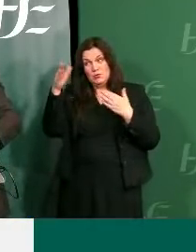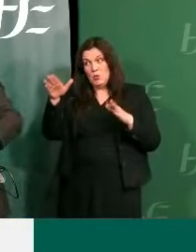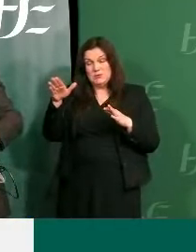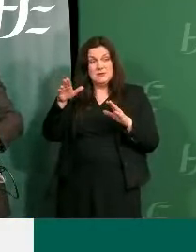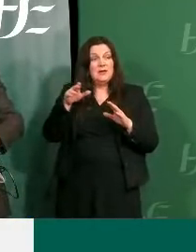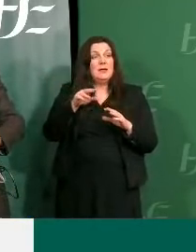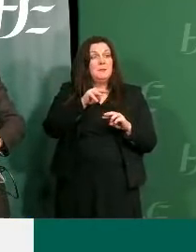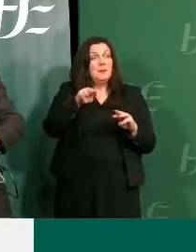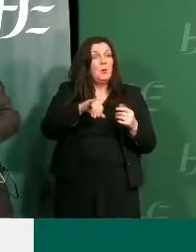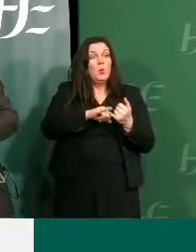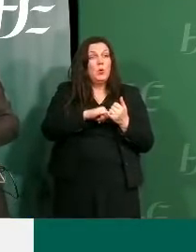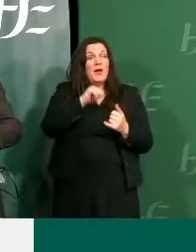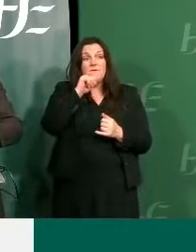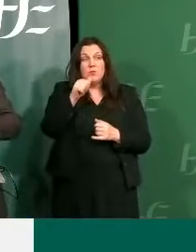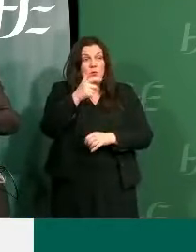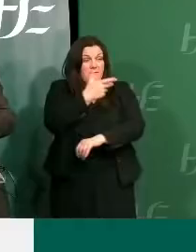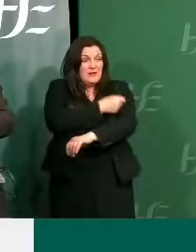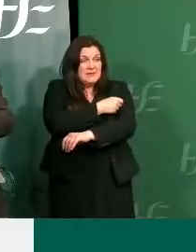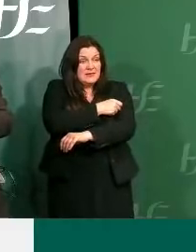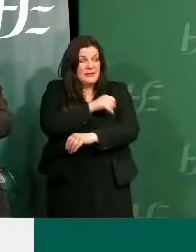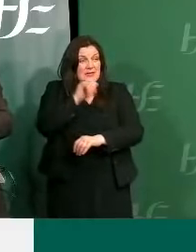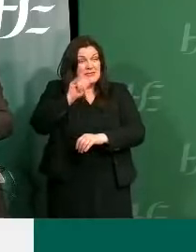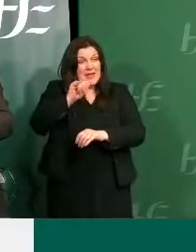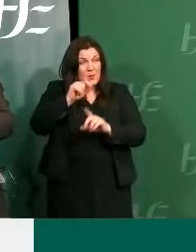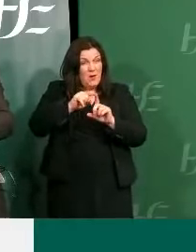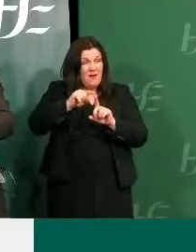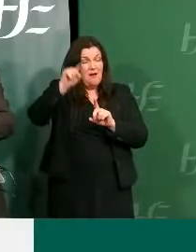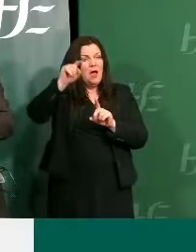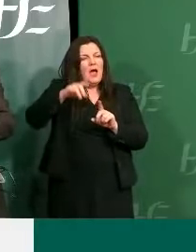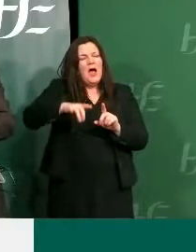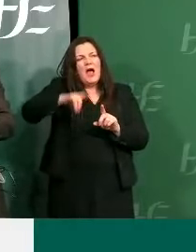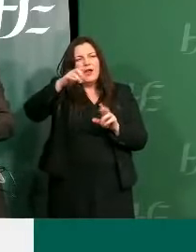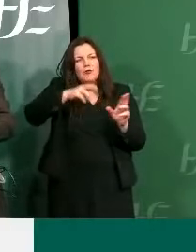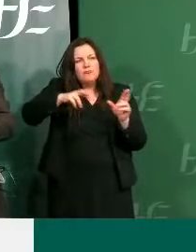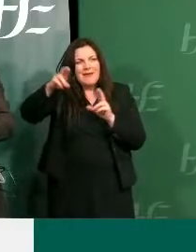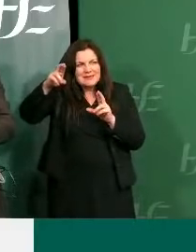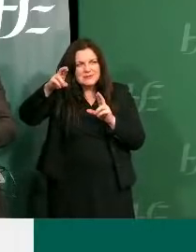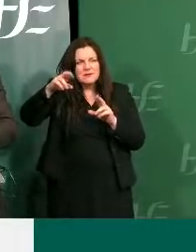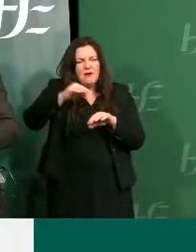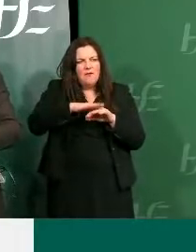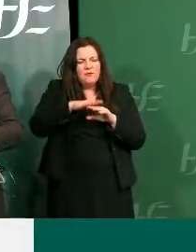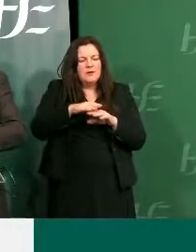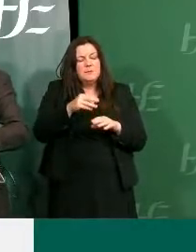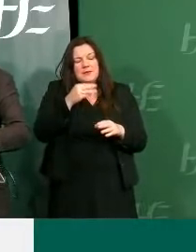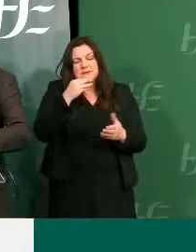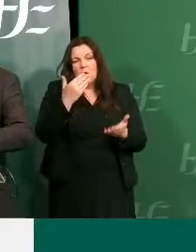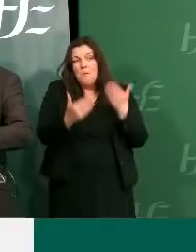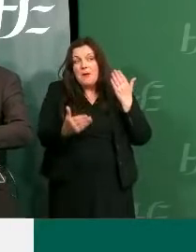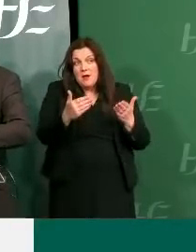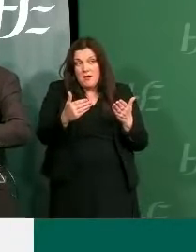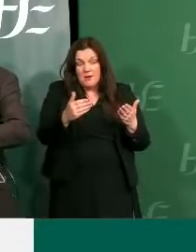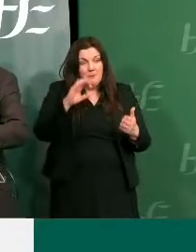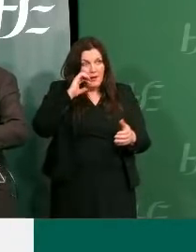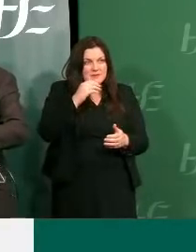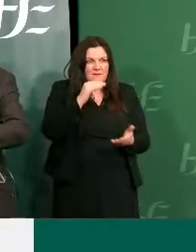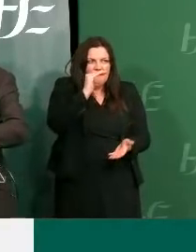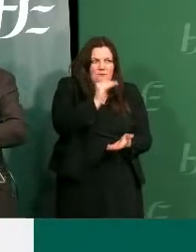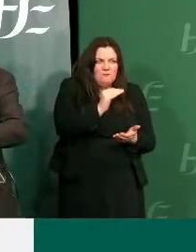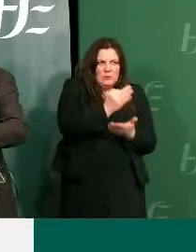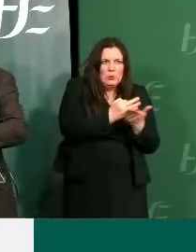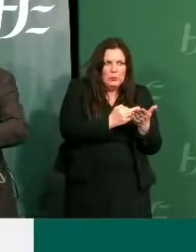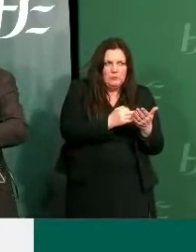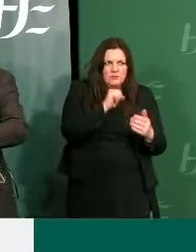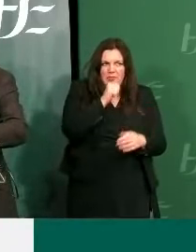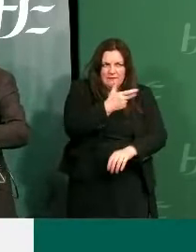who are unvaccinated, the yellow line, much higher rate of conversion to hospitalization compared to those who are fully vaccinated in the blue